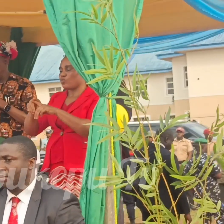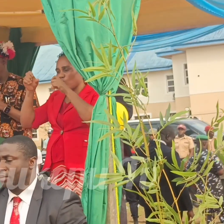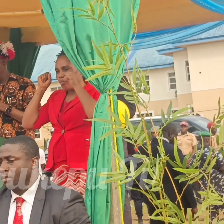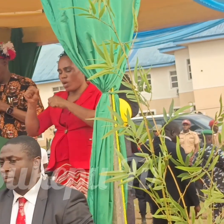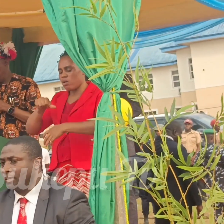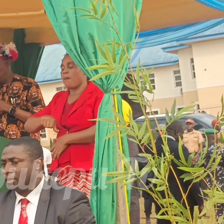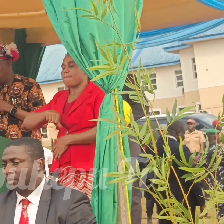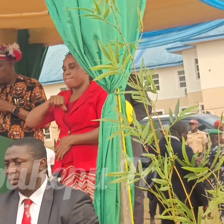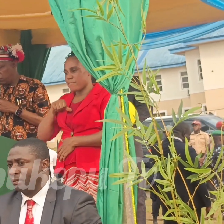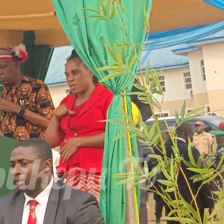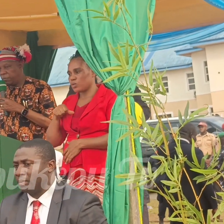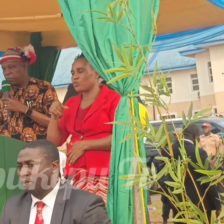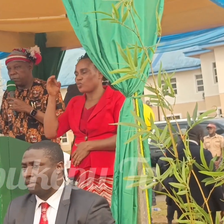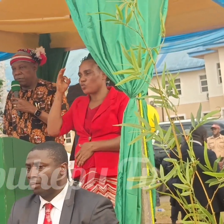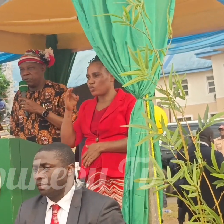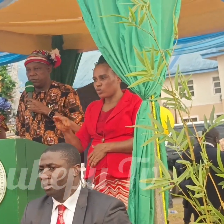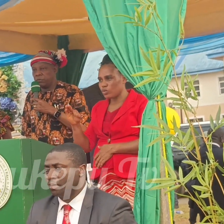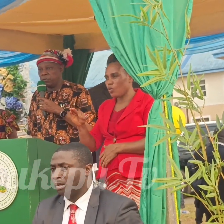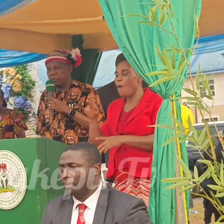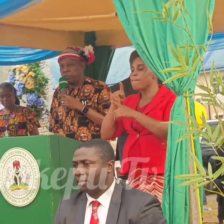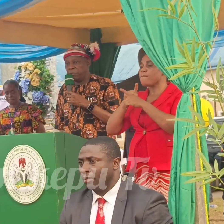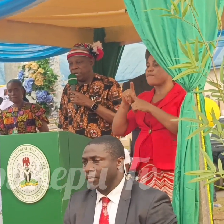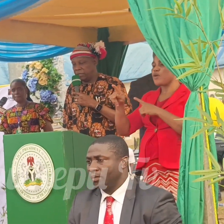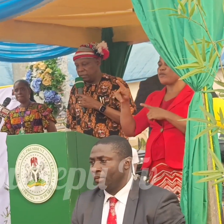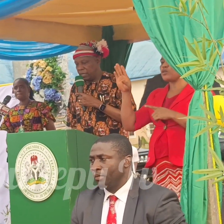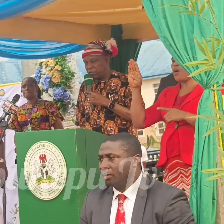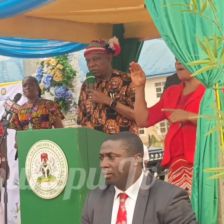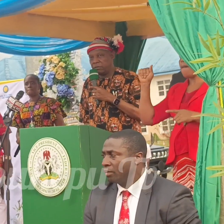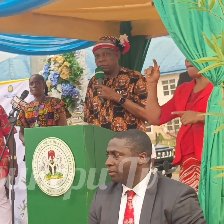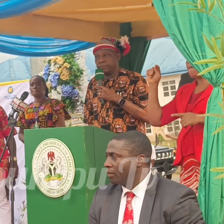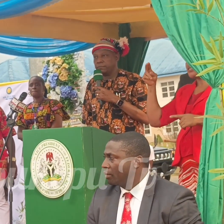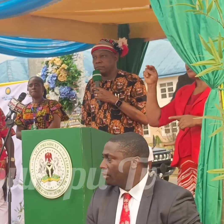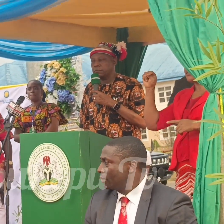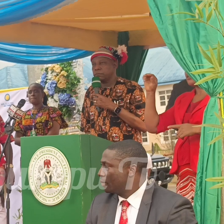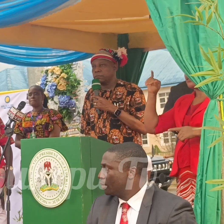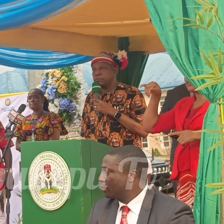proud of Professor Bad Naj.